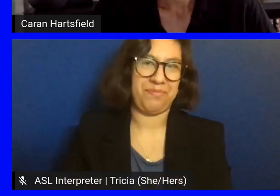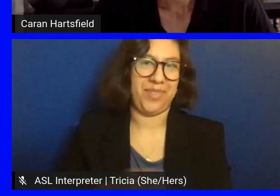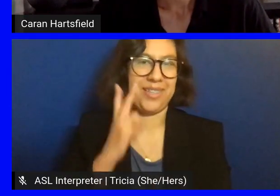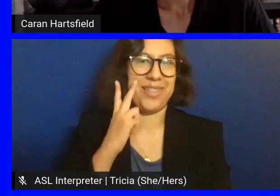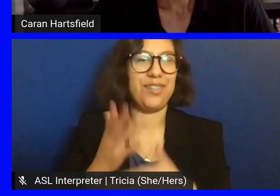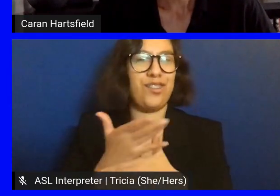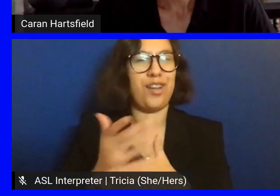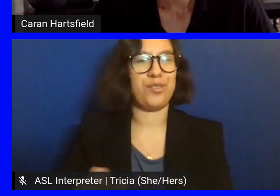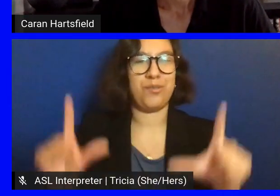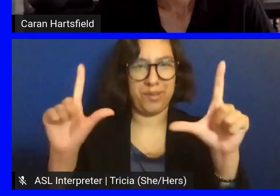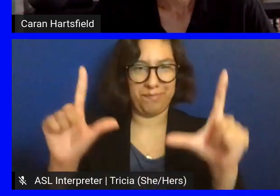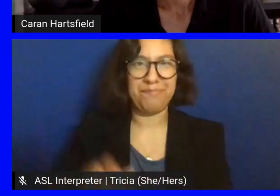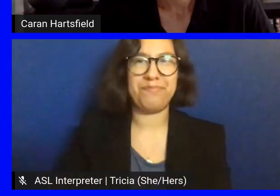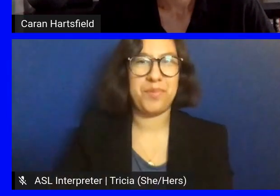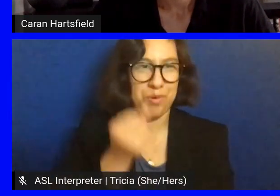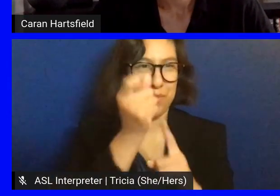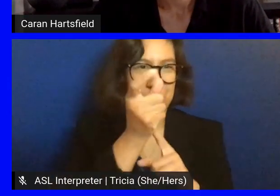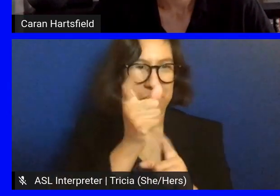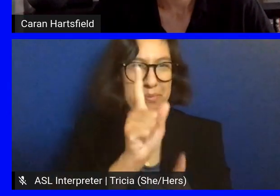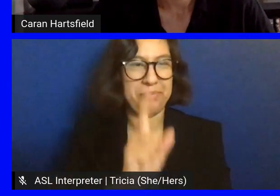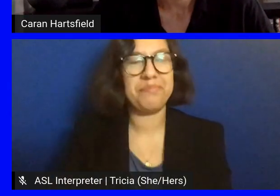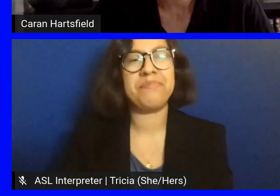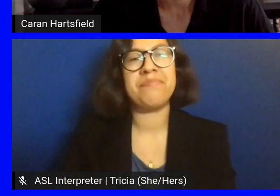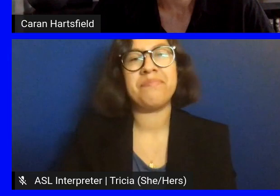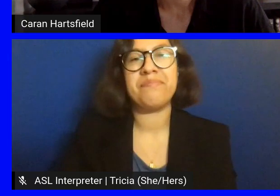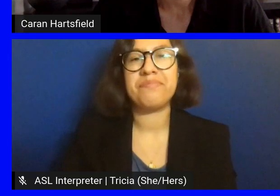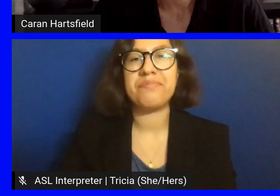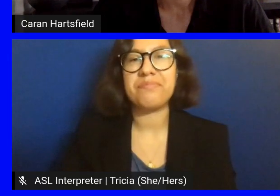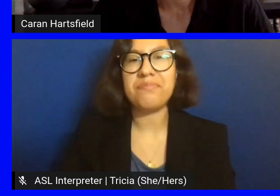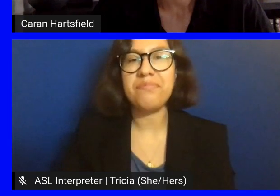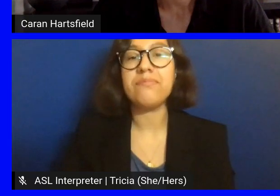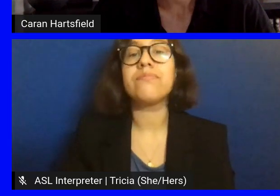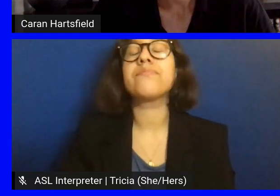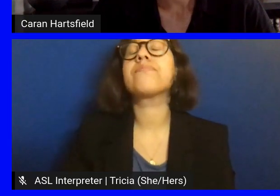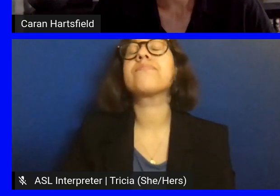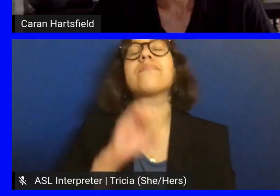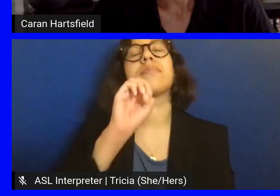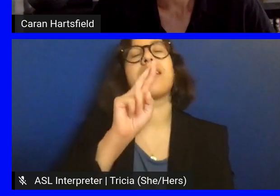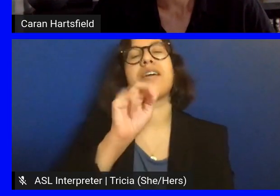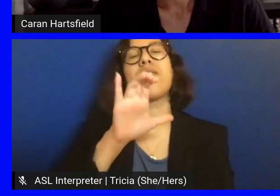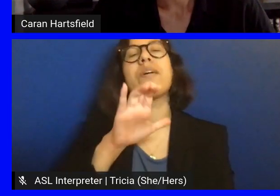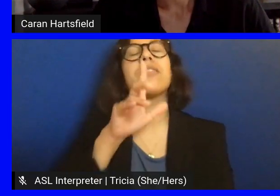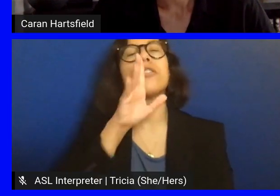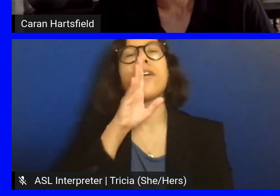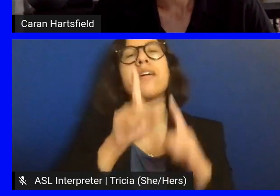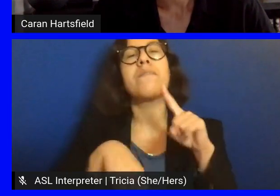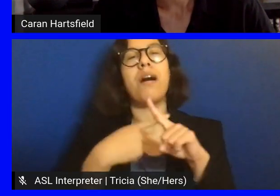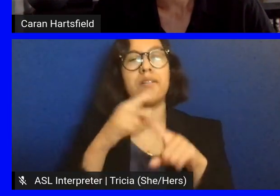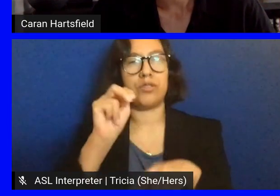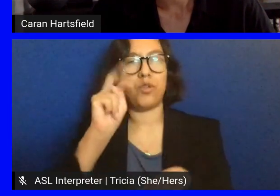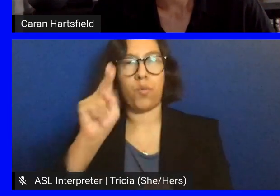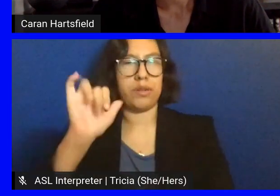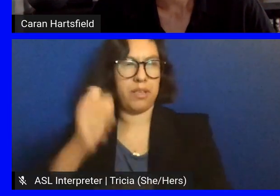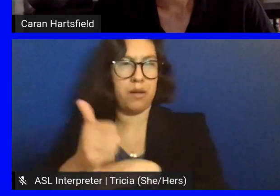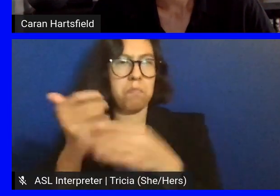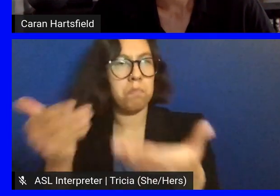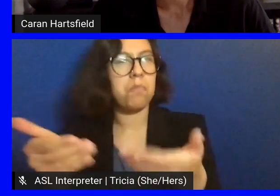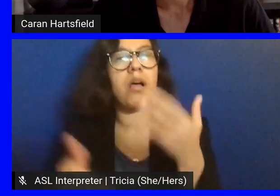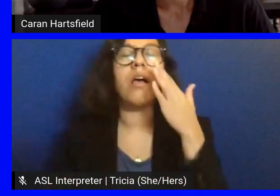share my screen. Give me a second. Well, and what you're talking about, Karen, I think, while Tony's setting that up,